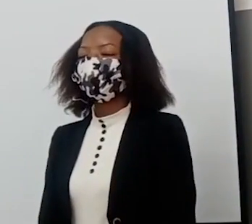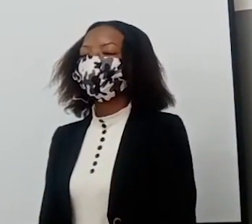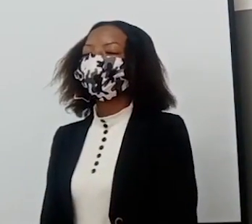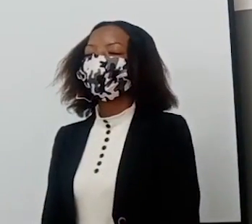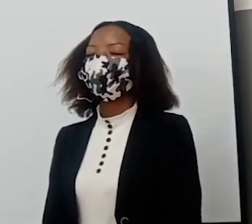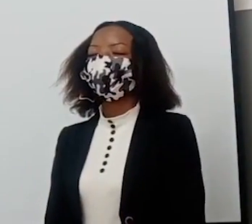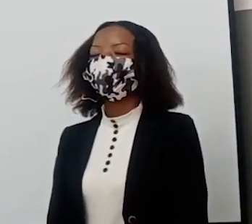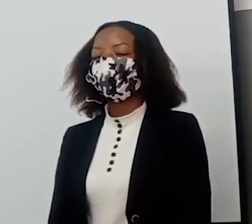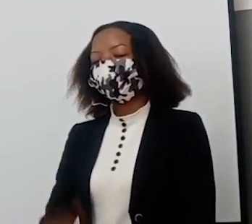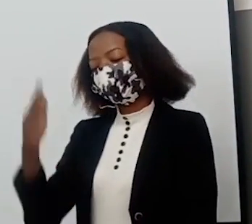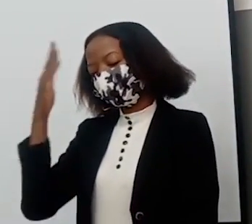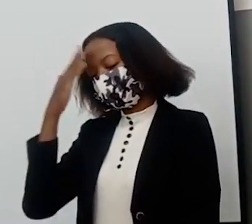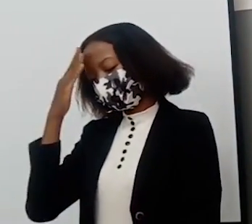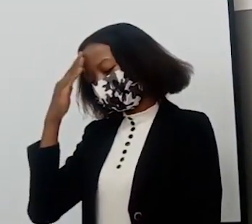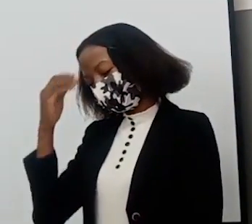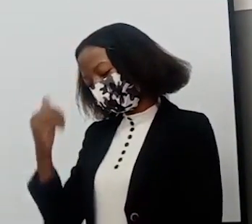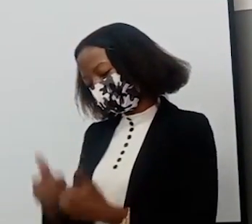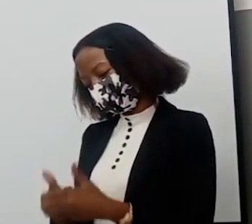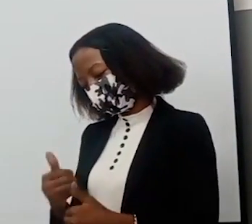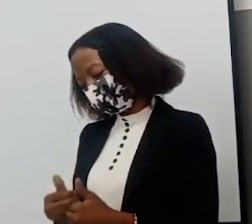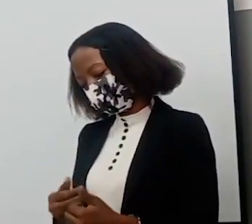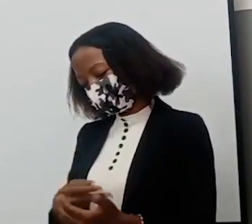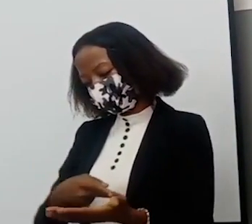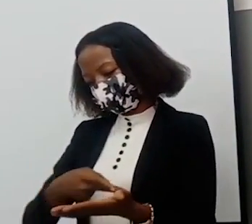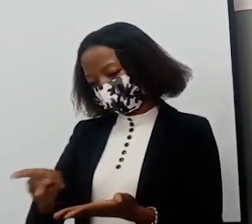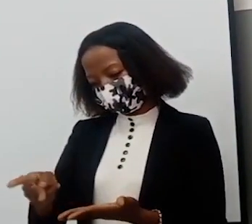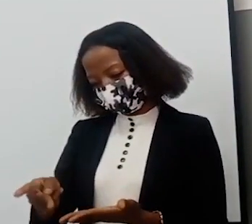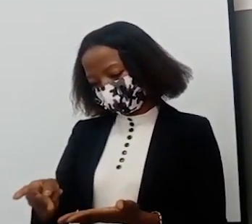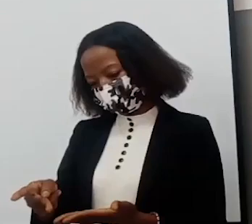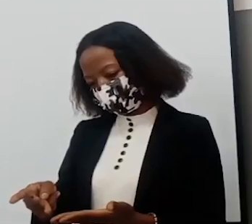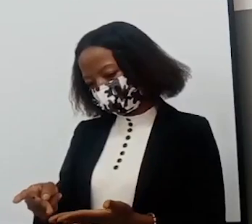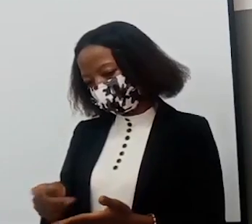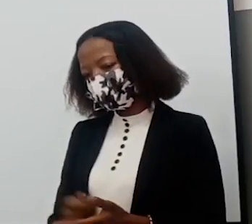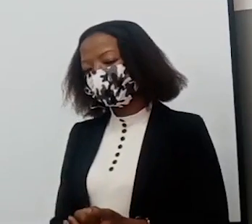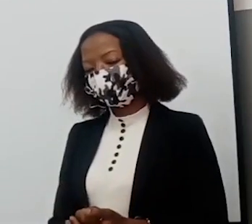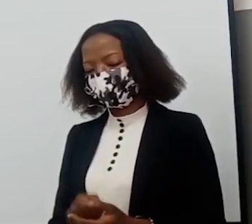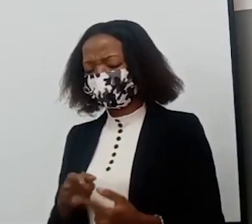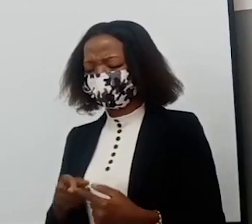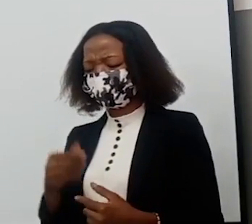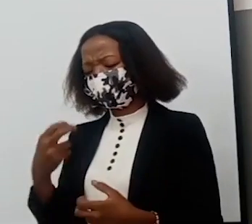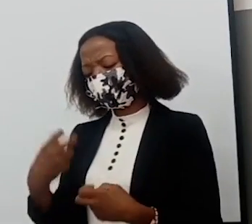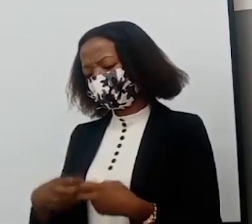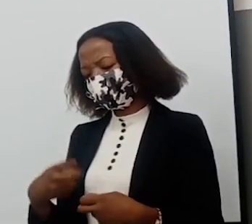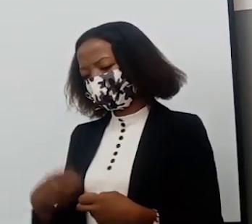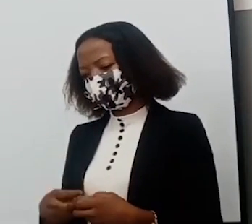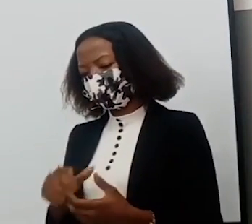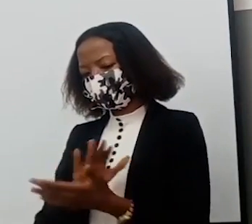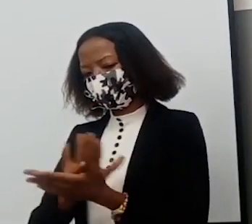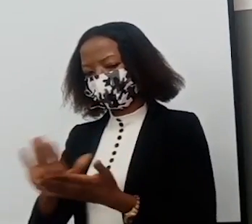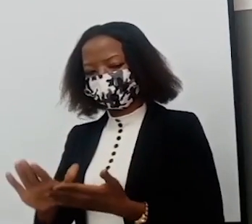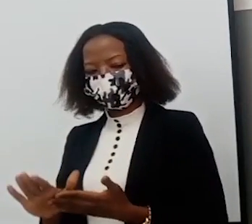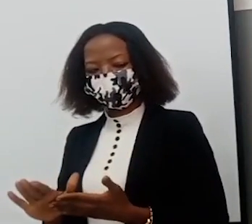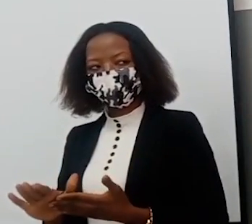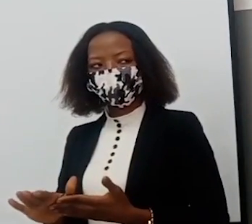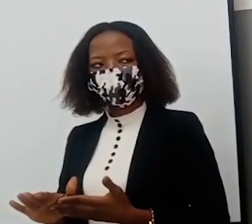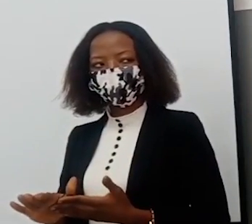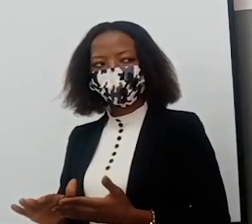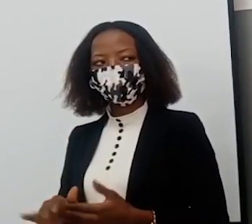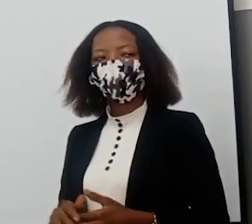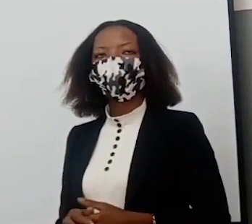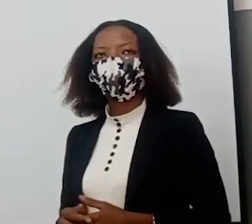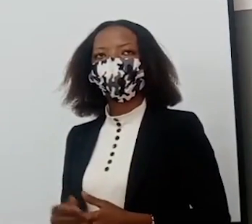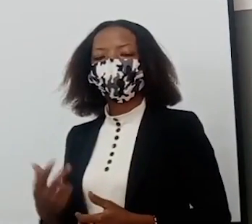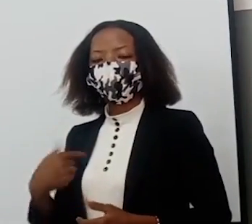I know there's issue related to payment of vaccination team members. This is also something we want to clear. And then of course we